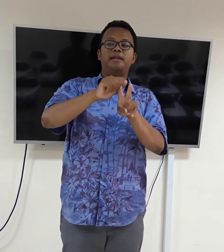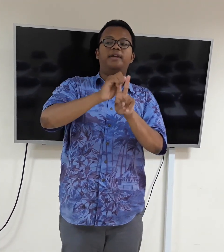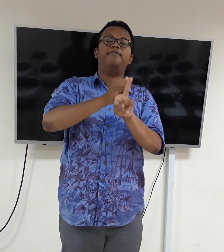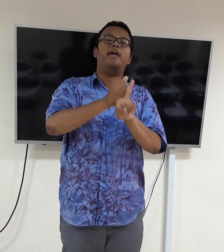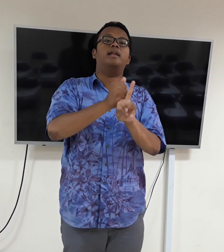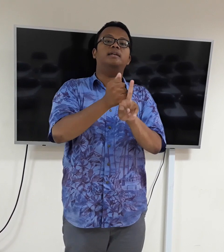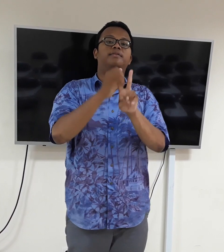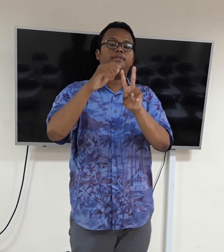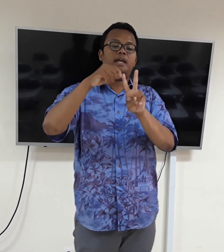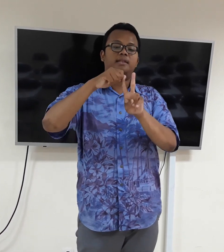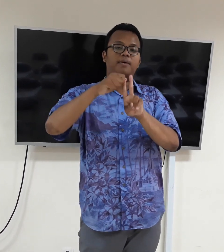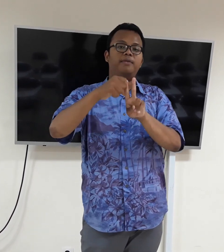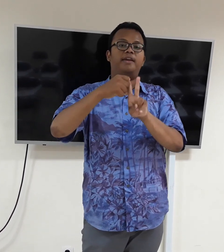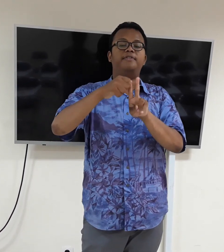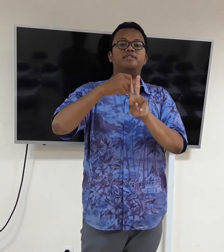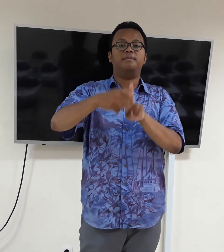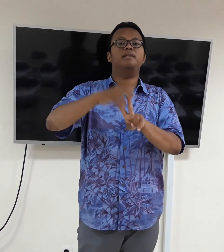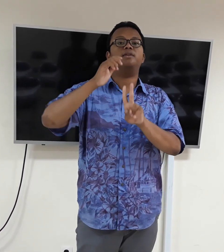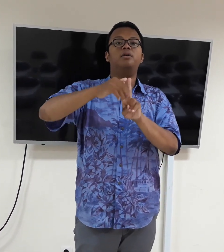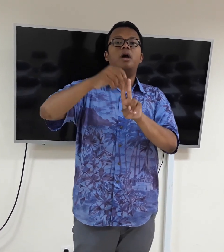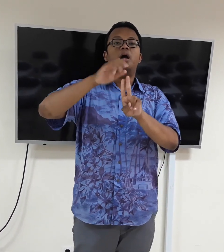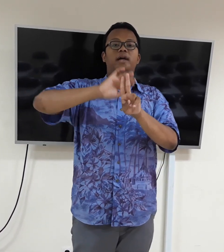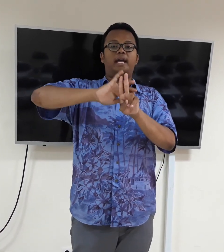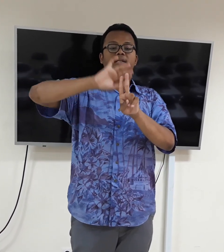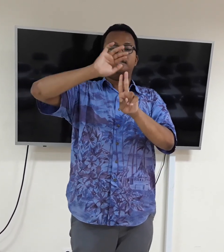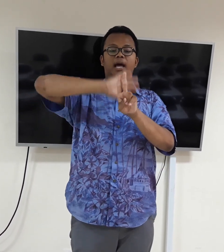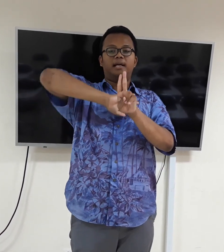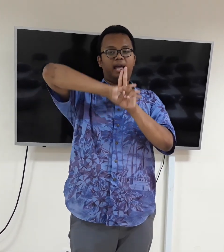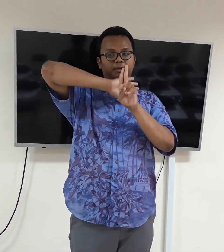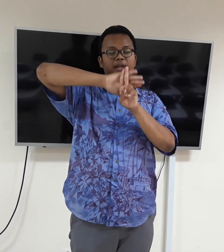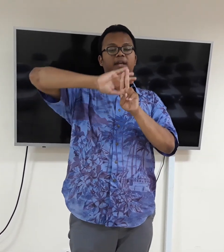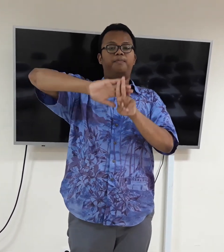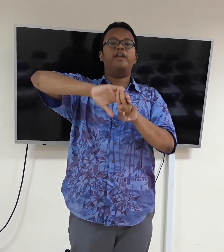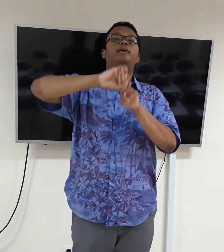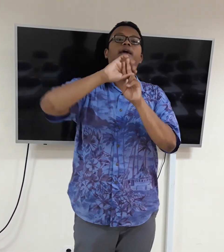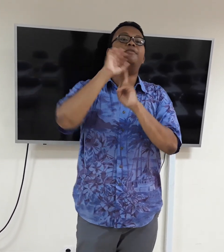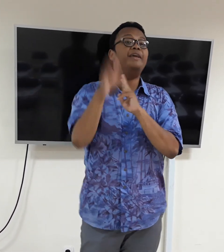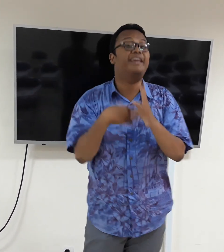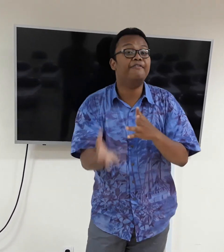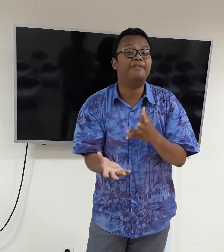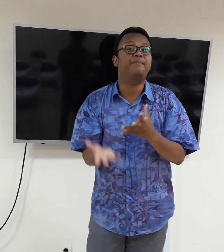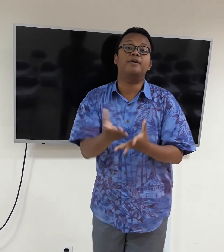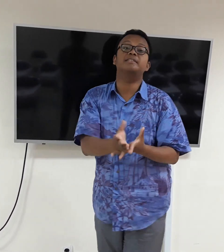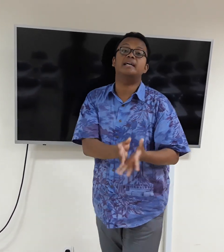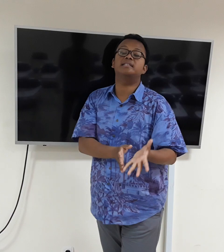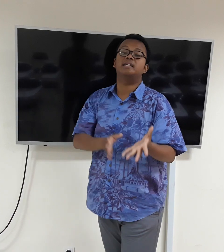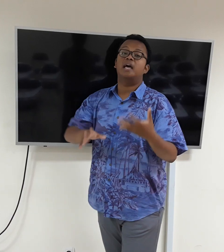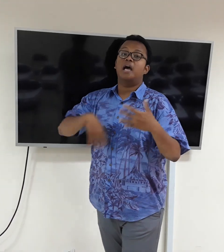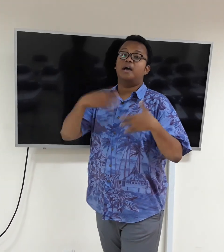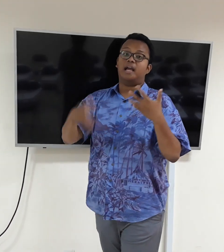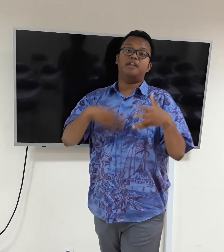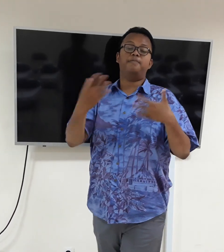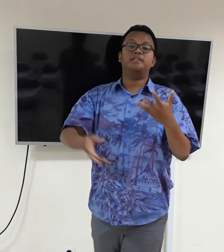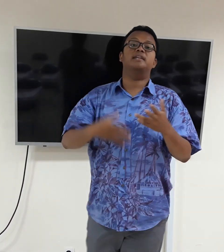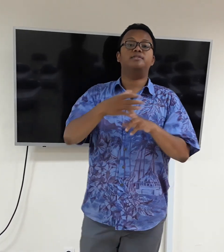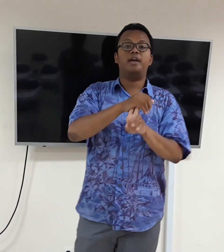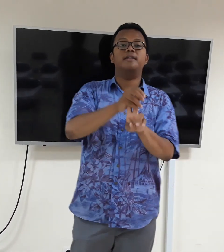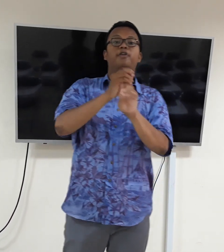we give the other one we give the treatment. So and we give the post-test together for these